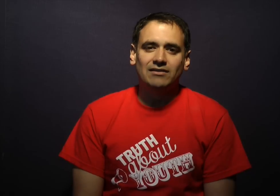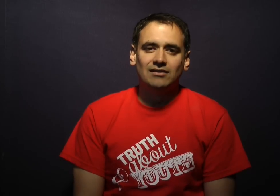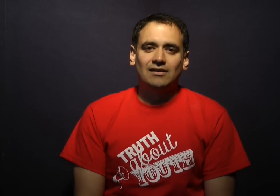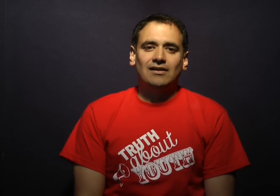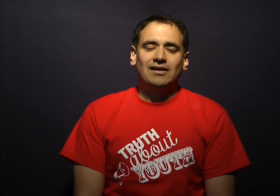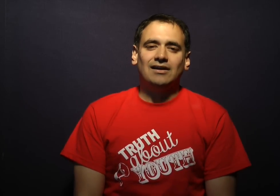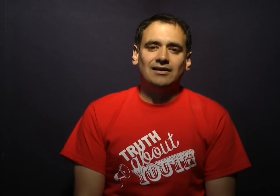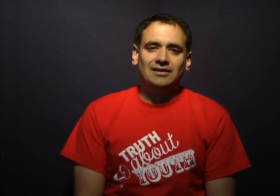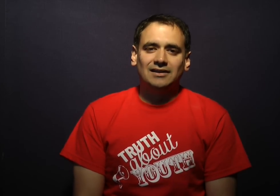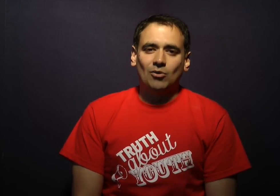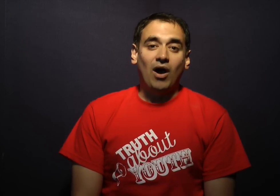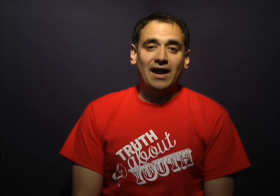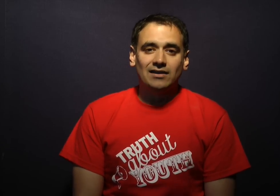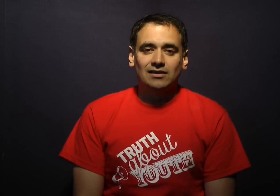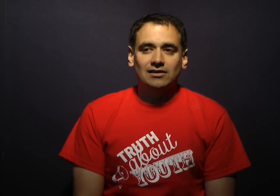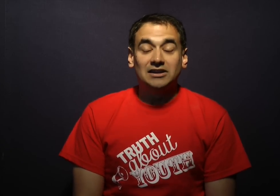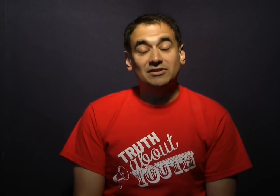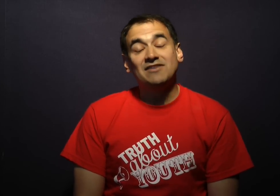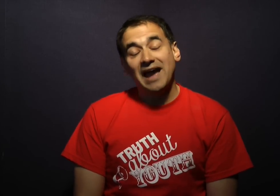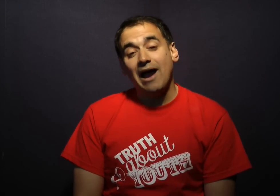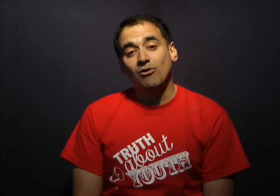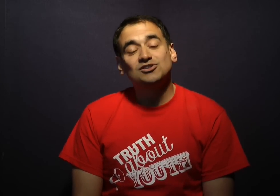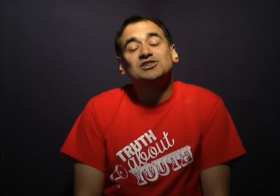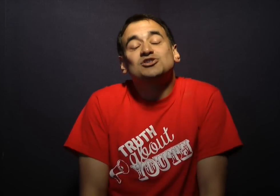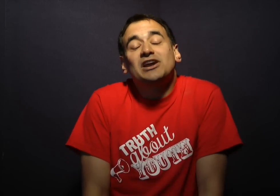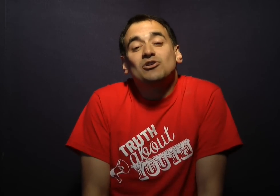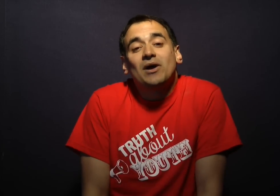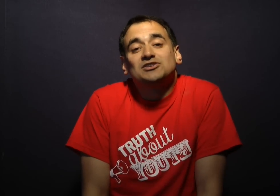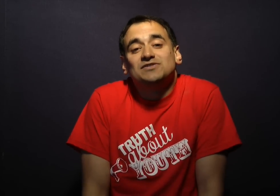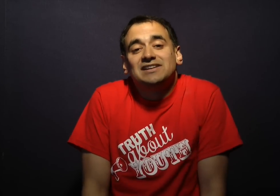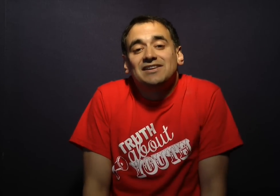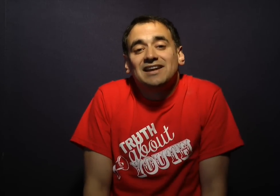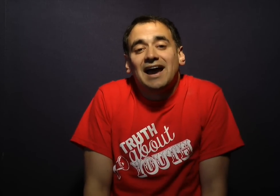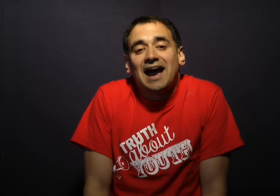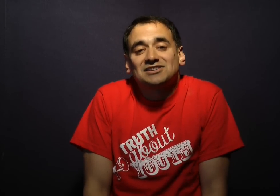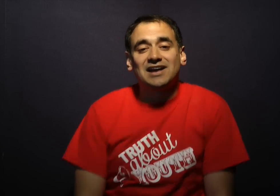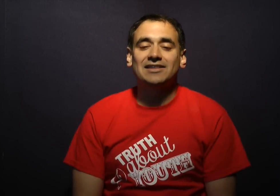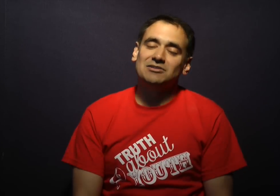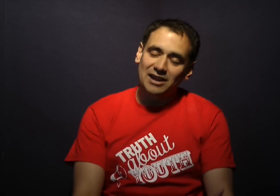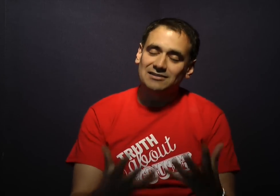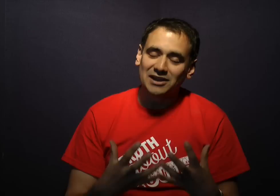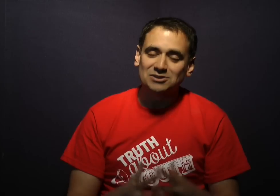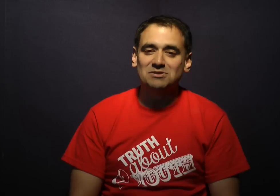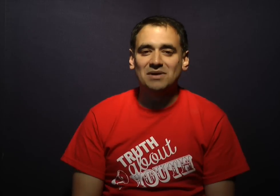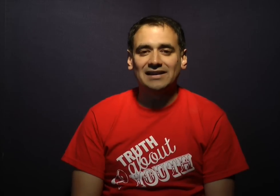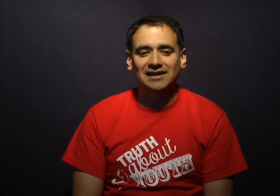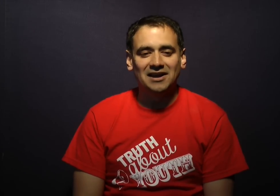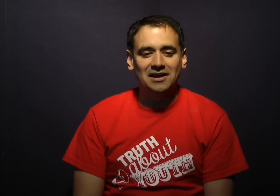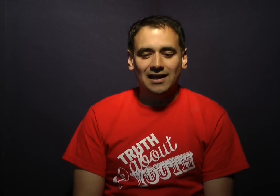when, why, and even how. Just general questions. If you can ask that, and you'll get something back. And